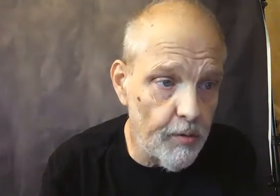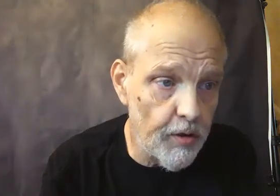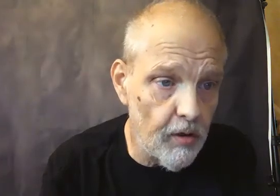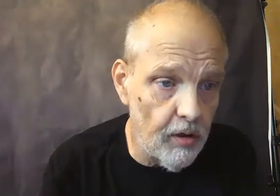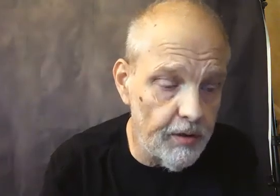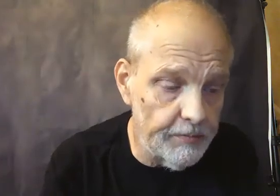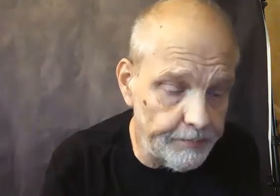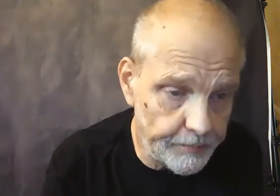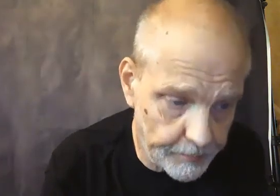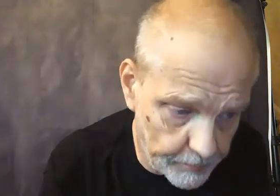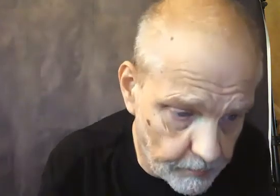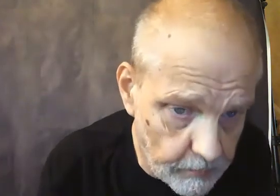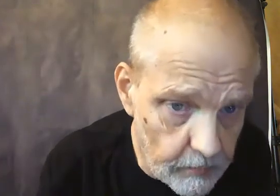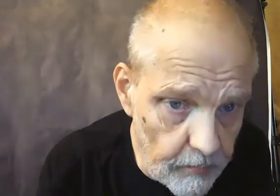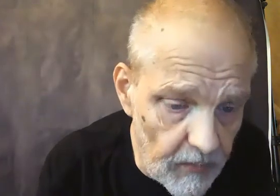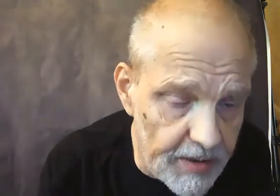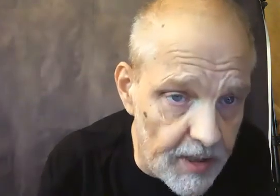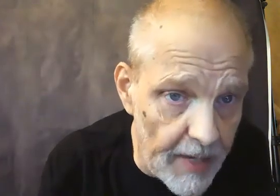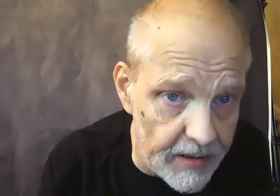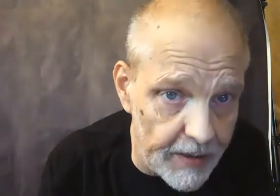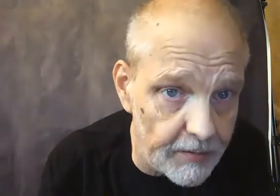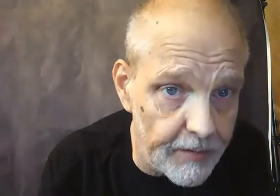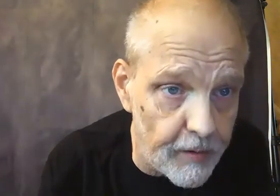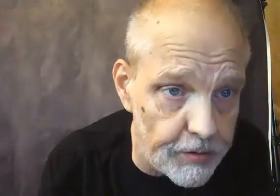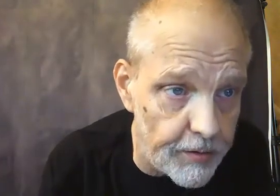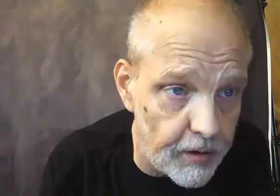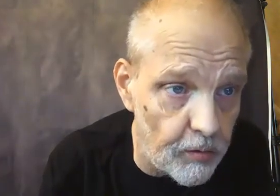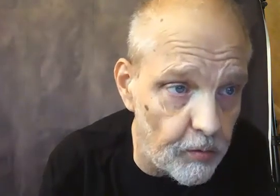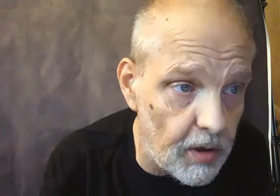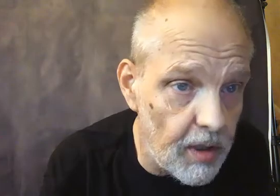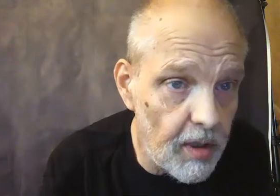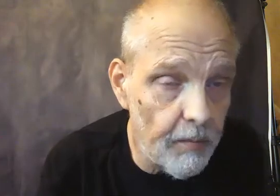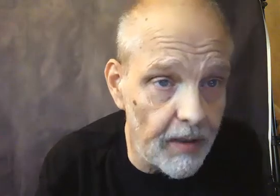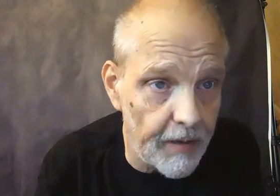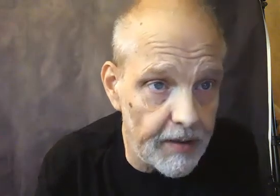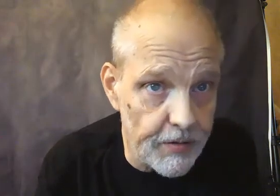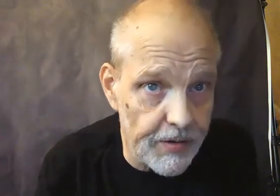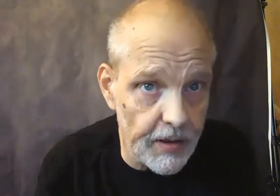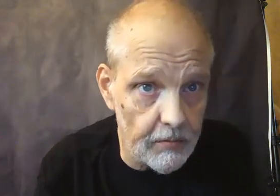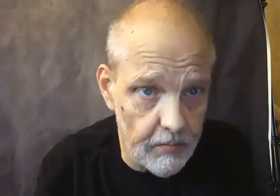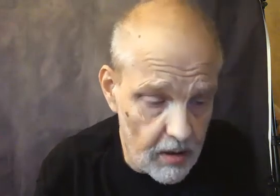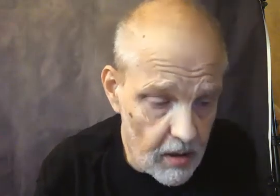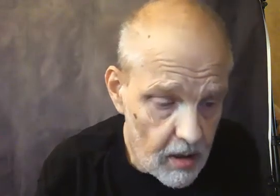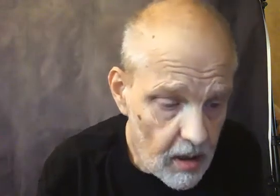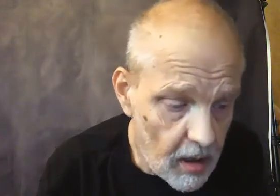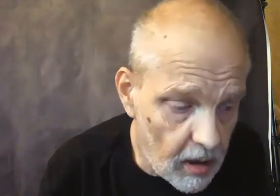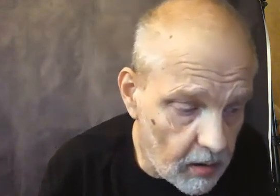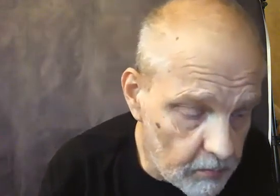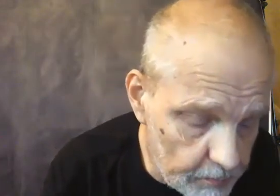report on some aspect of deaf culture that you might find interesting.